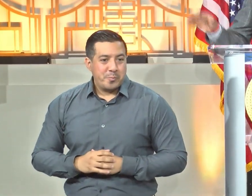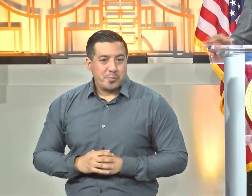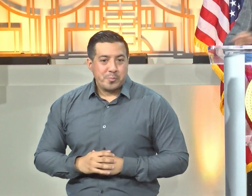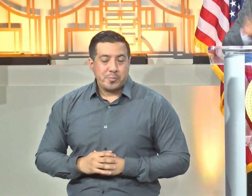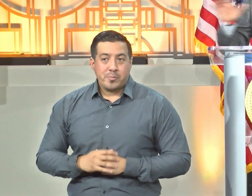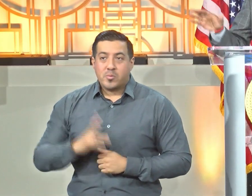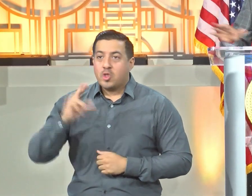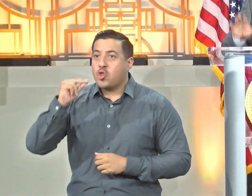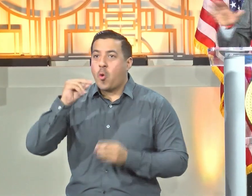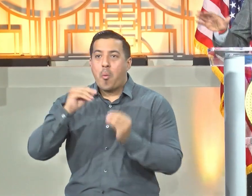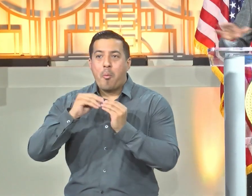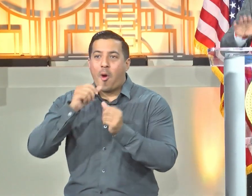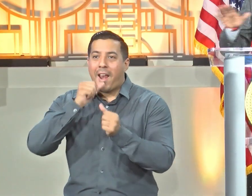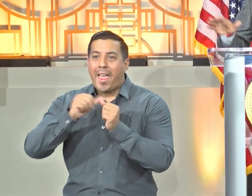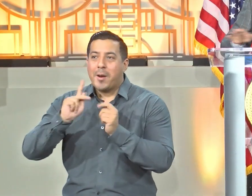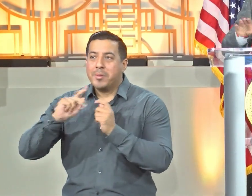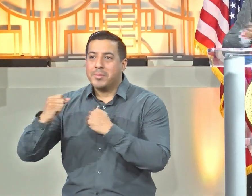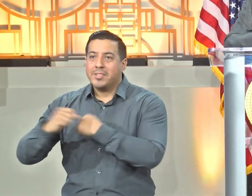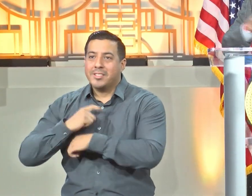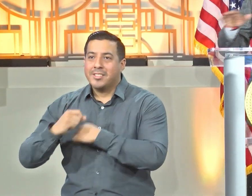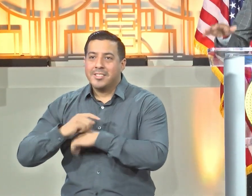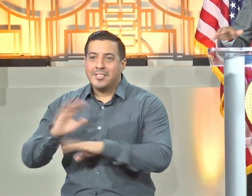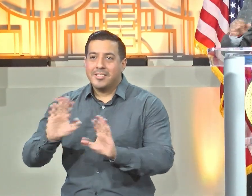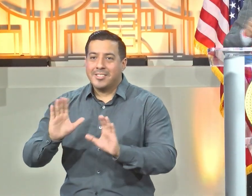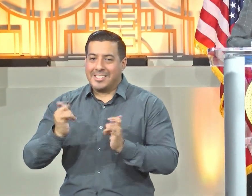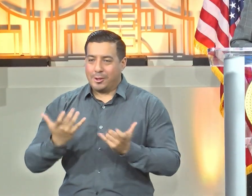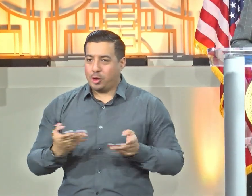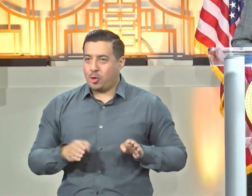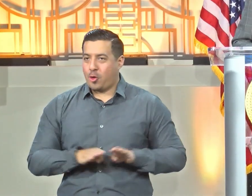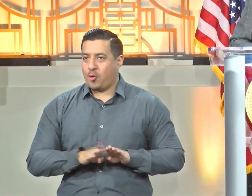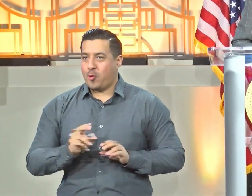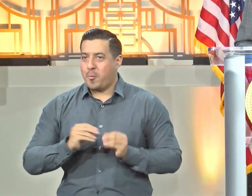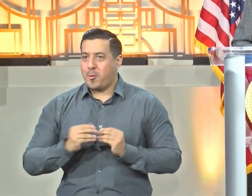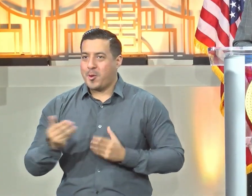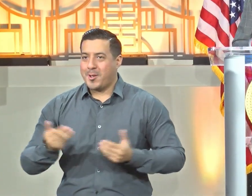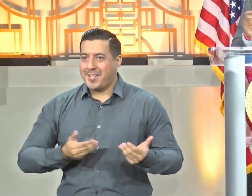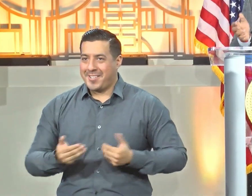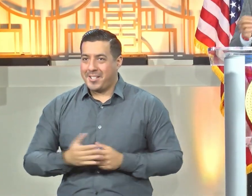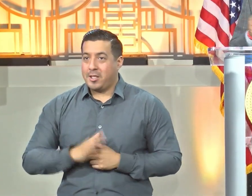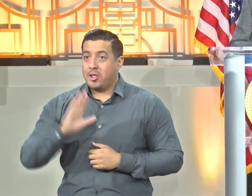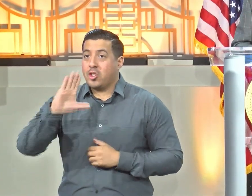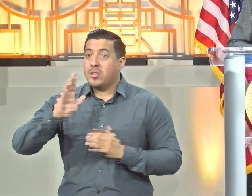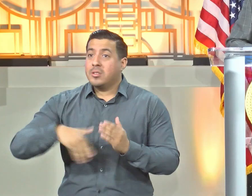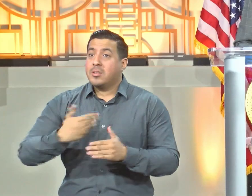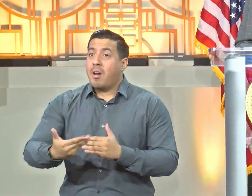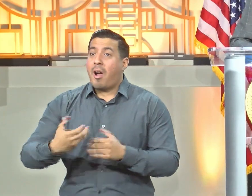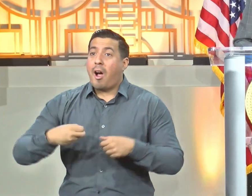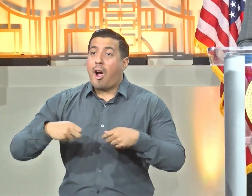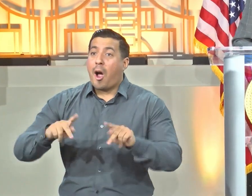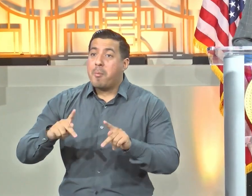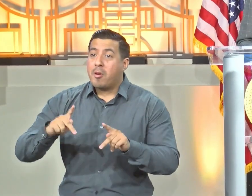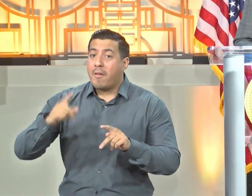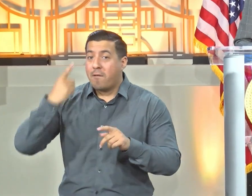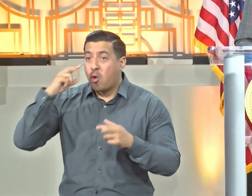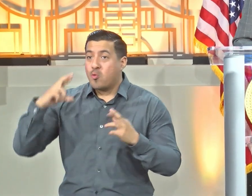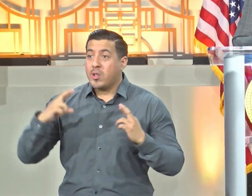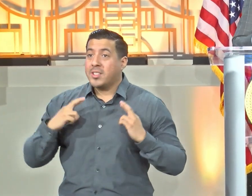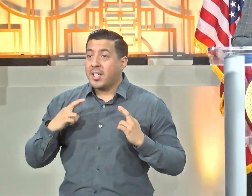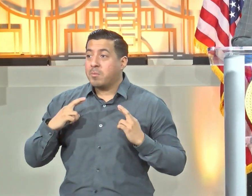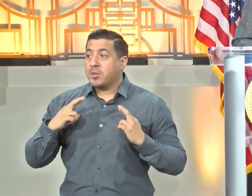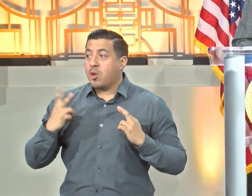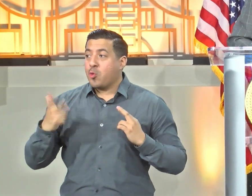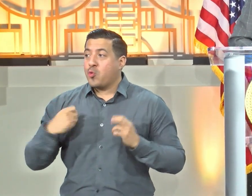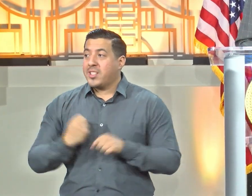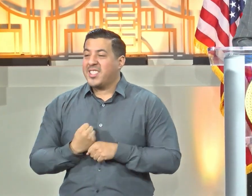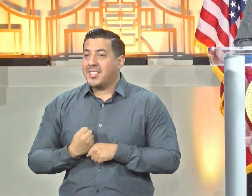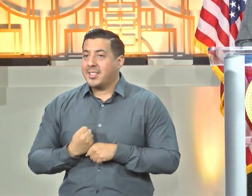No more letters. The gate's closed, and your next opportunity to retire will be 3 years